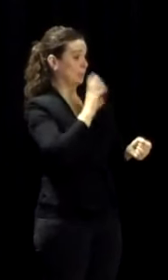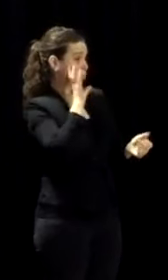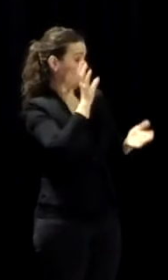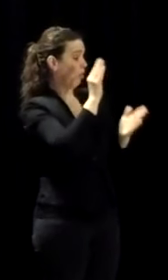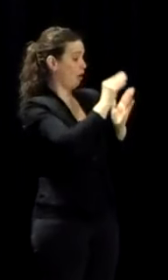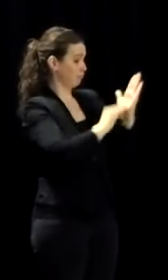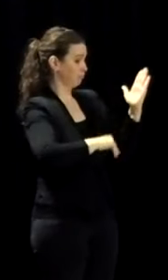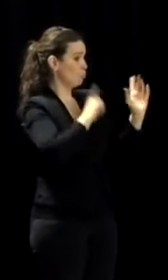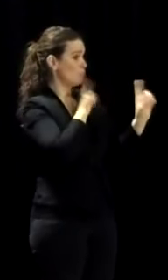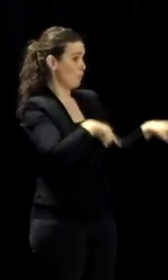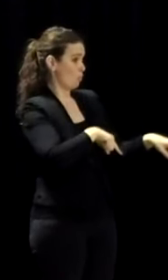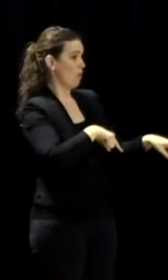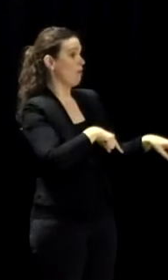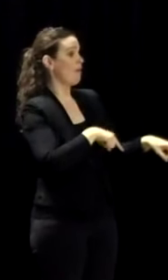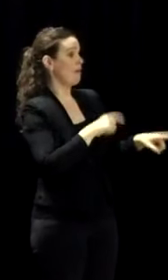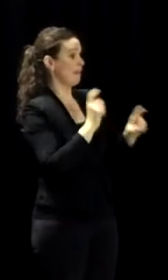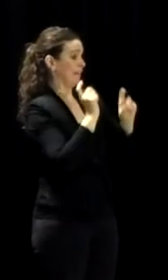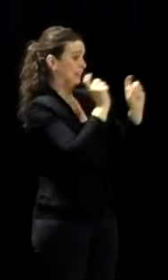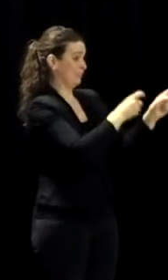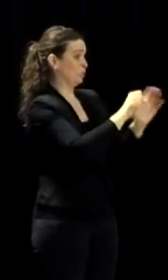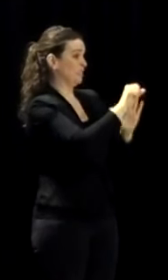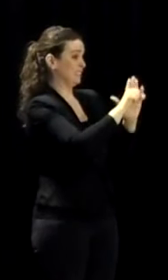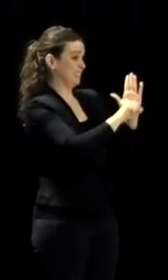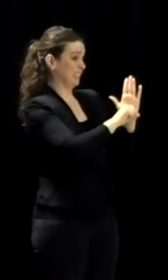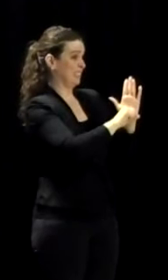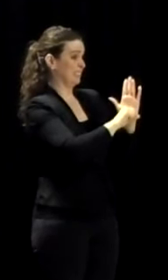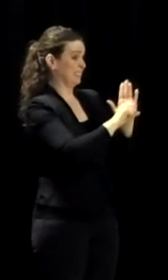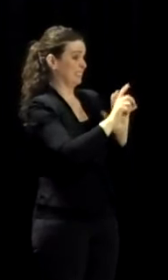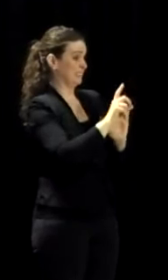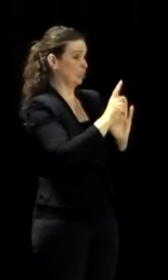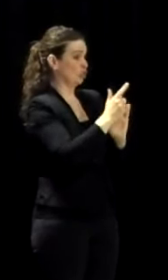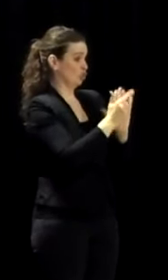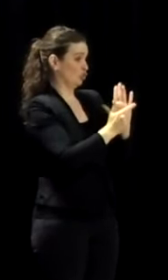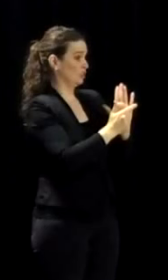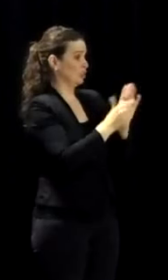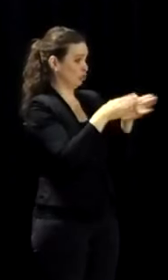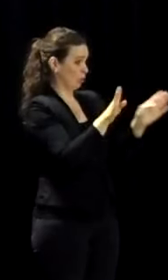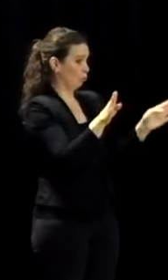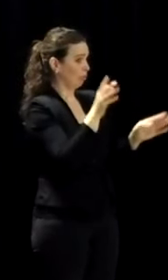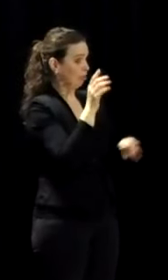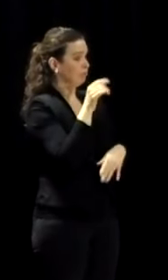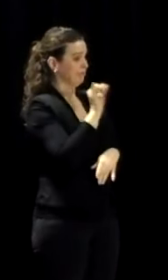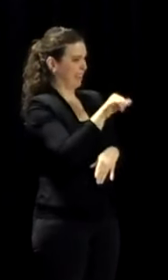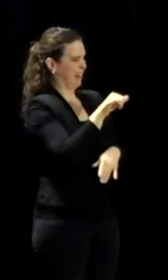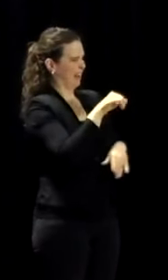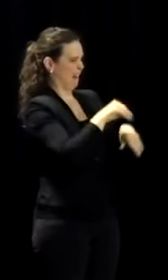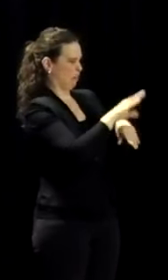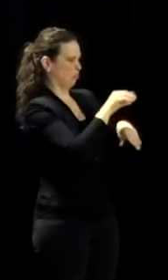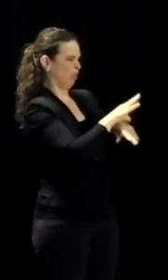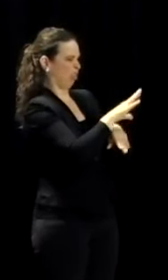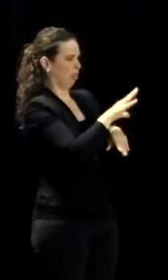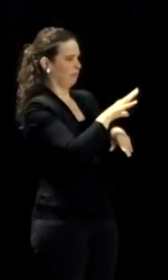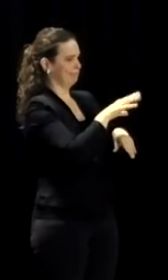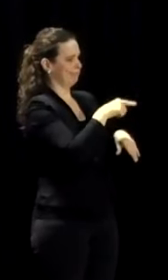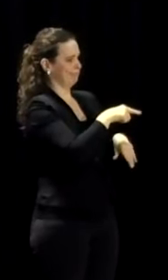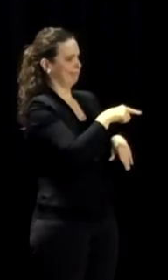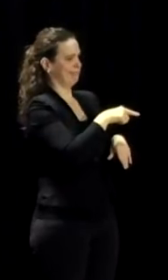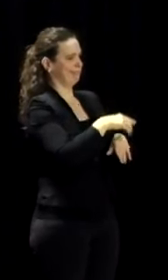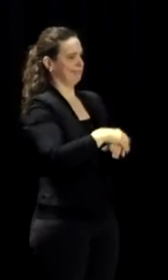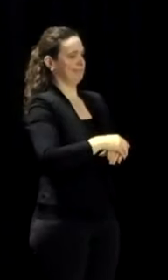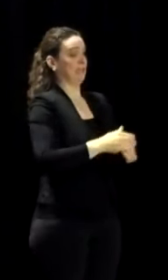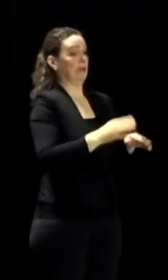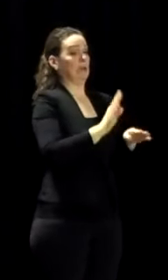state attorney general's office. In the case of individuals, again, the goal is inform and educate